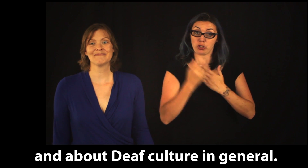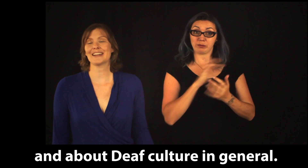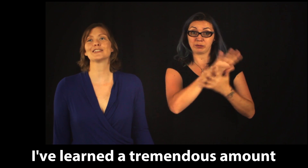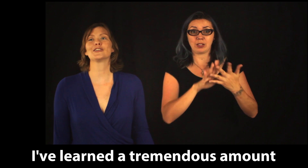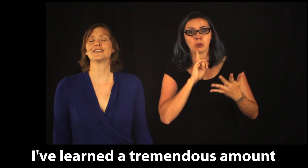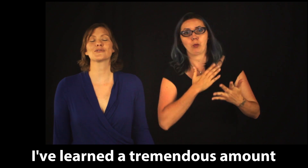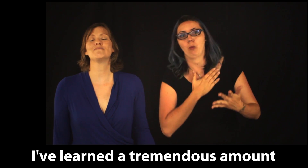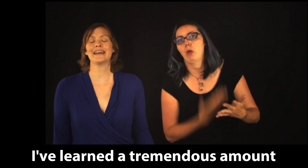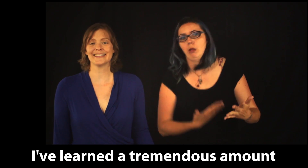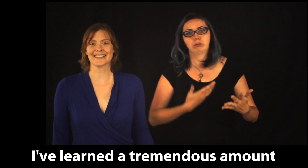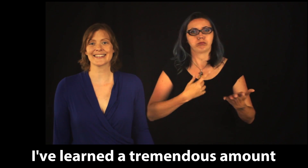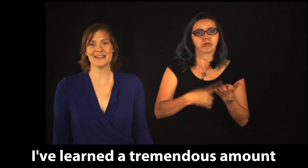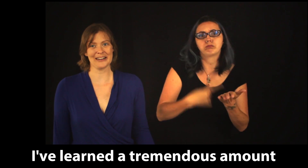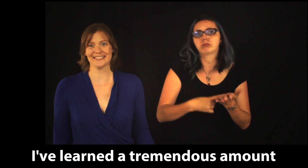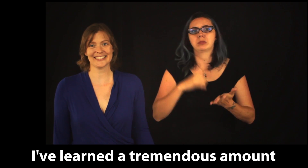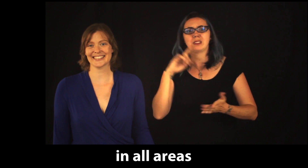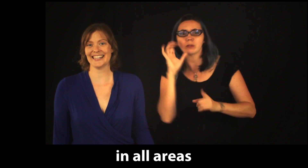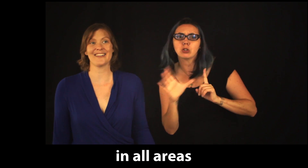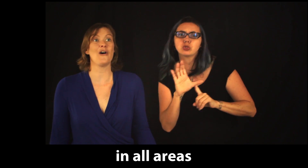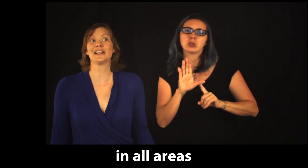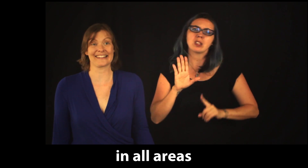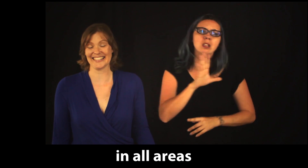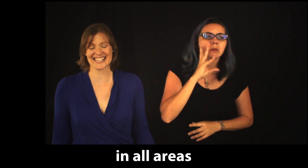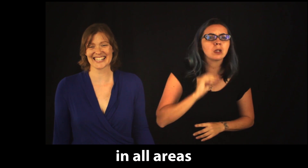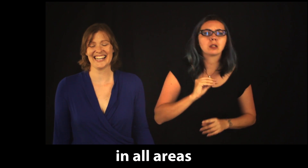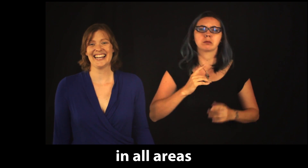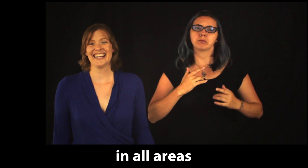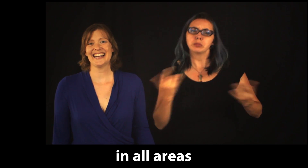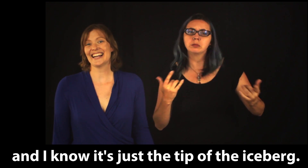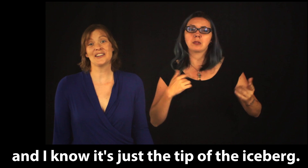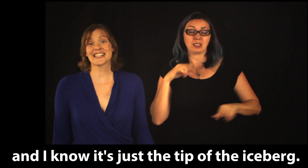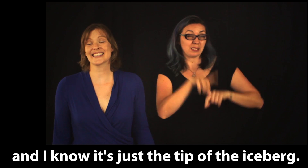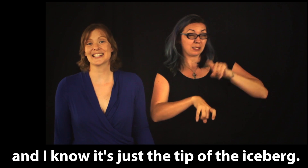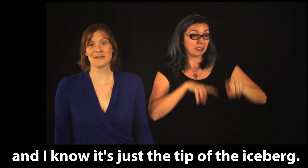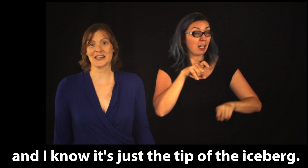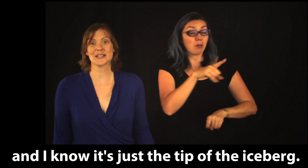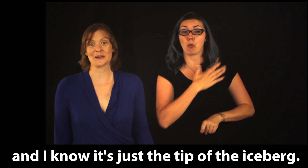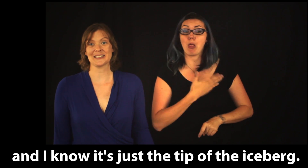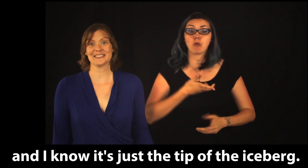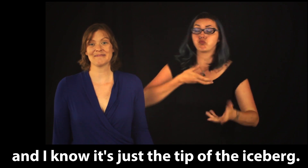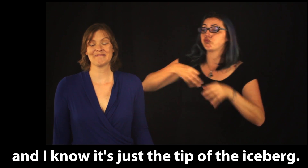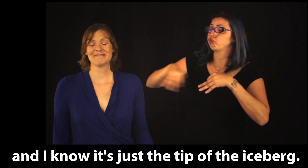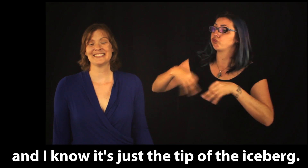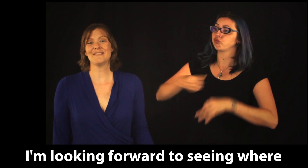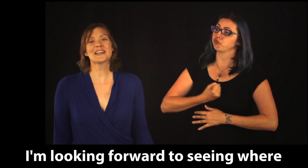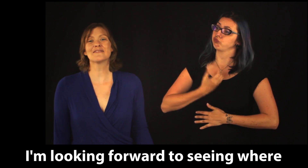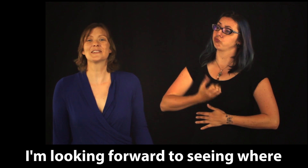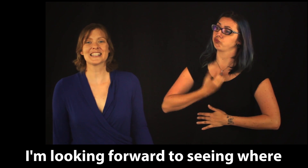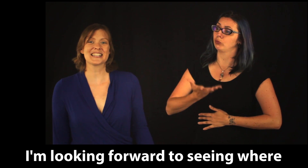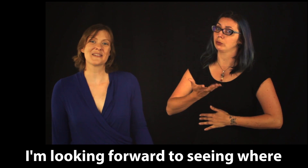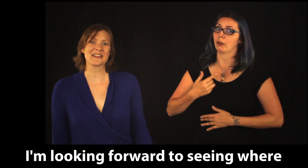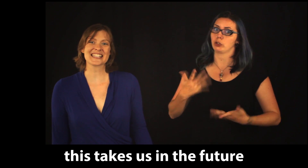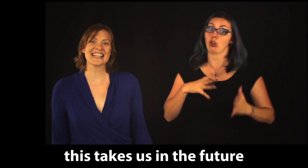general. I've learned a tremendous amount in all areas, and I know it's just the tip of the iceberg. I'm